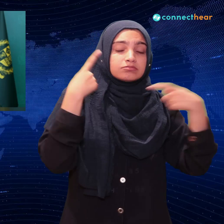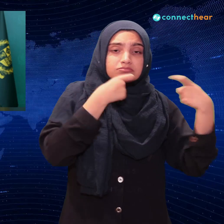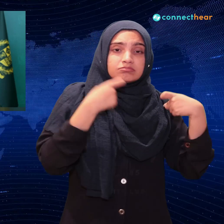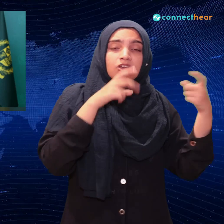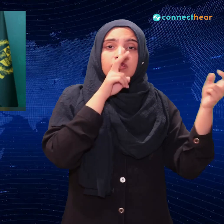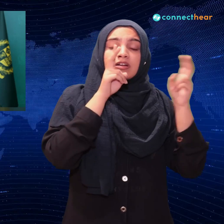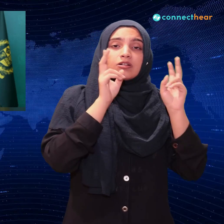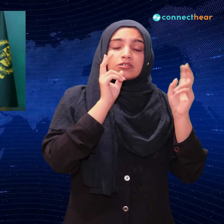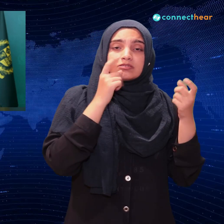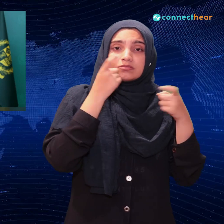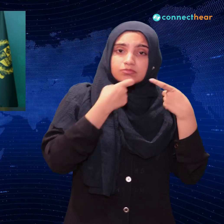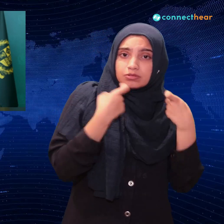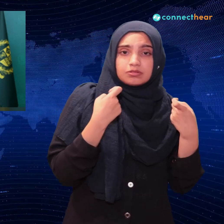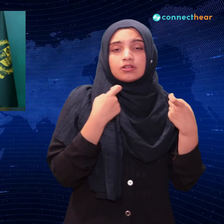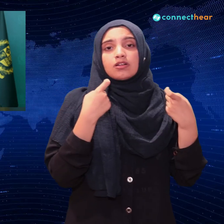turned against us.